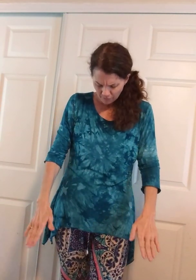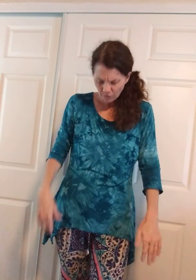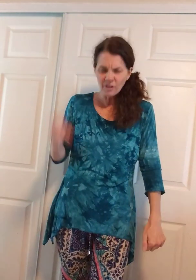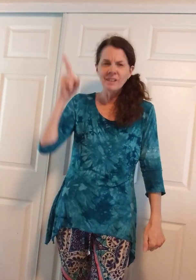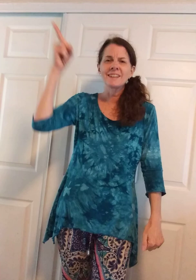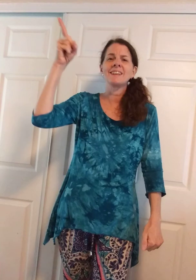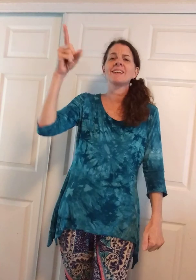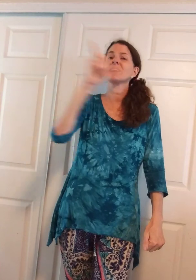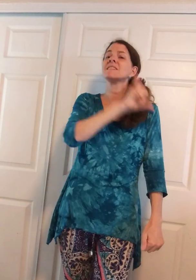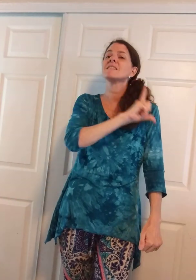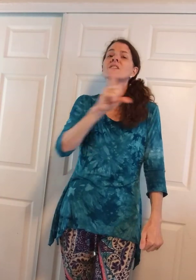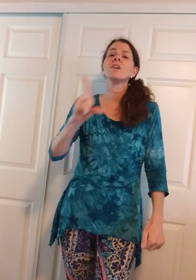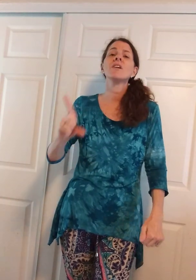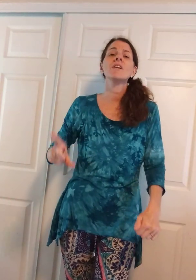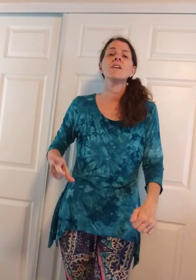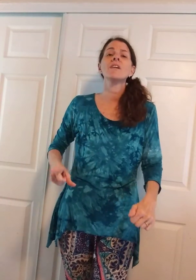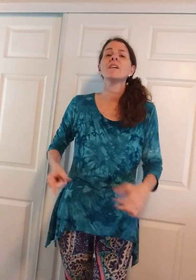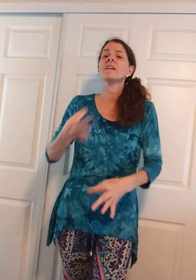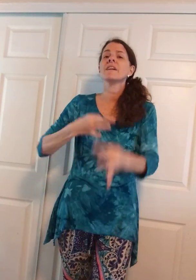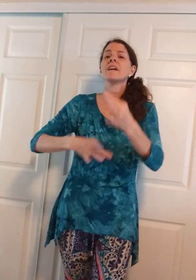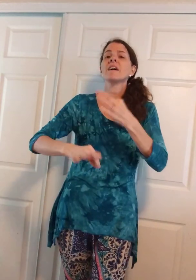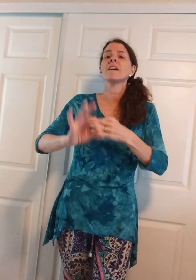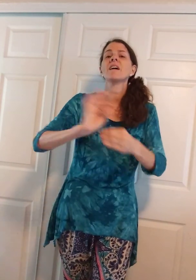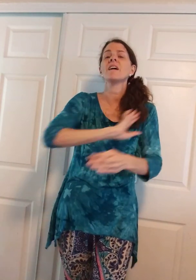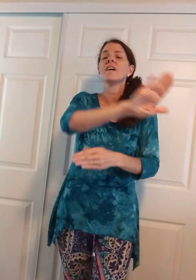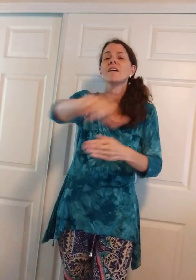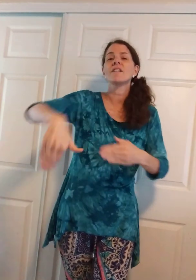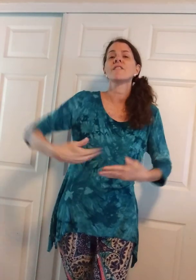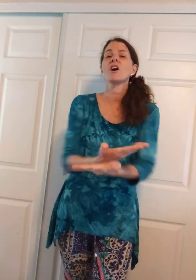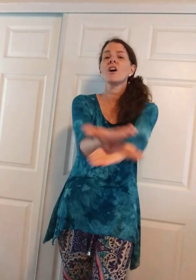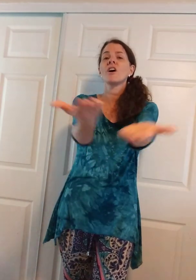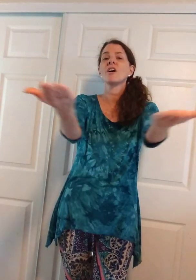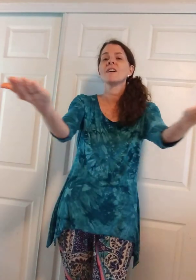the Father's arms open wide.